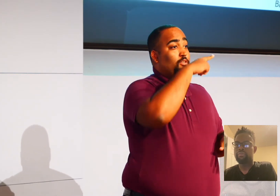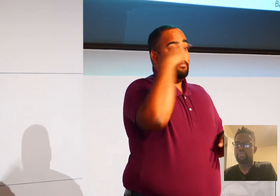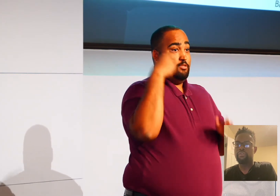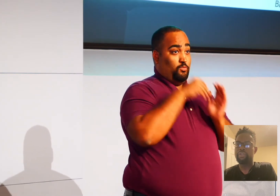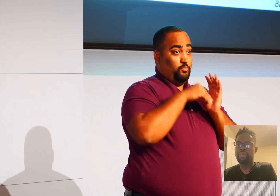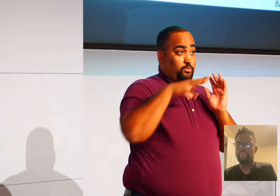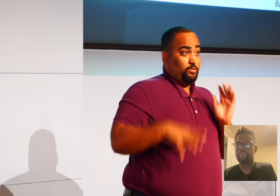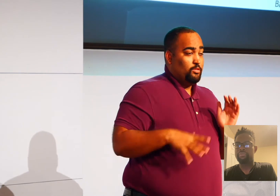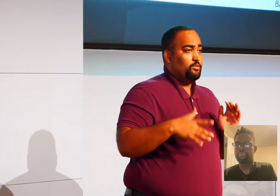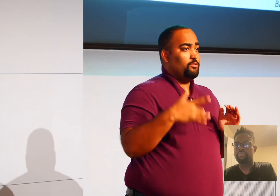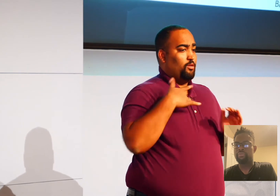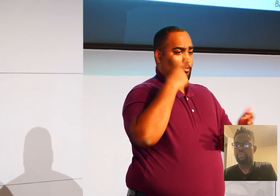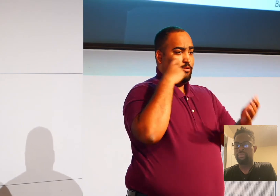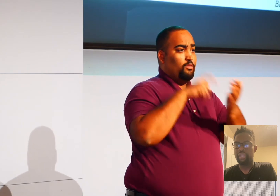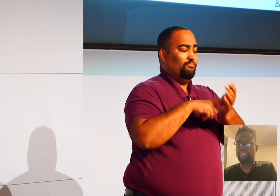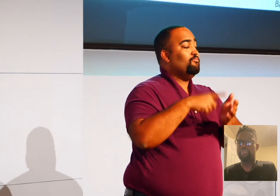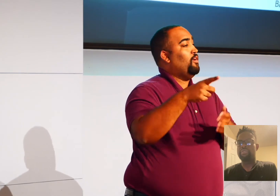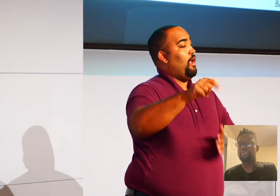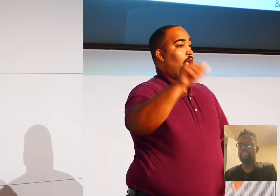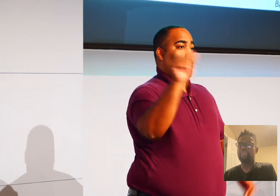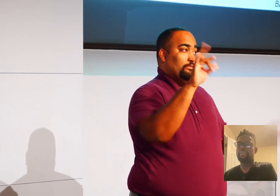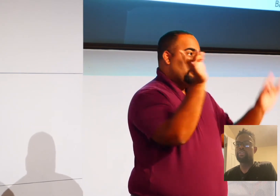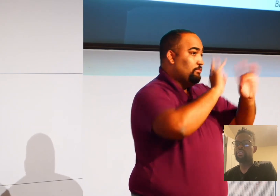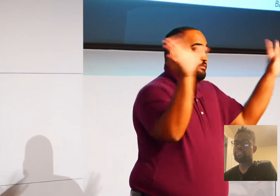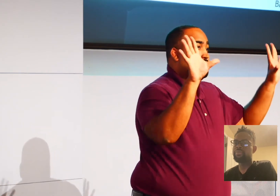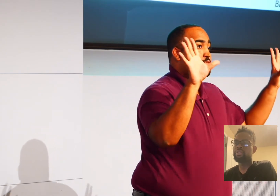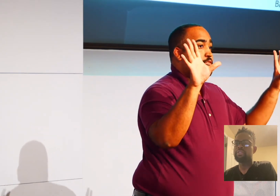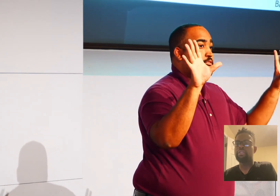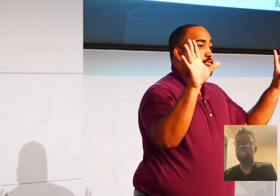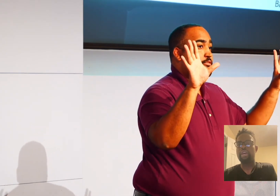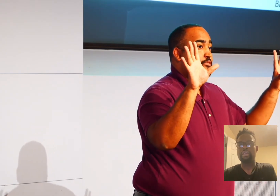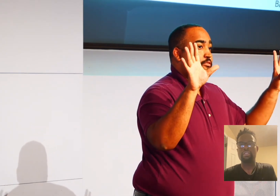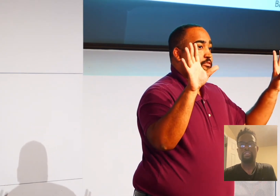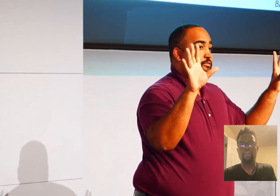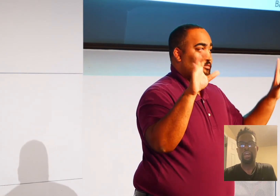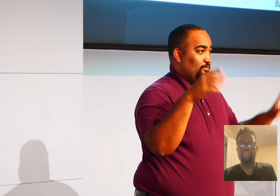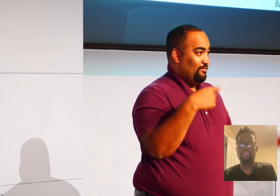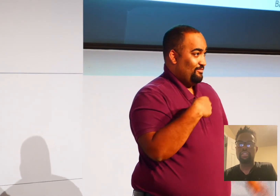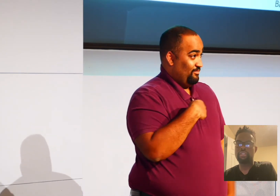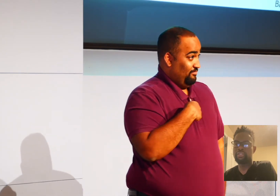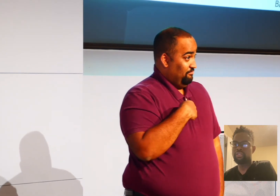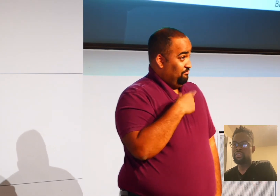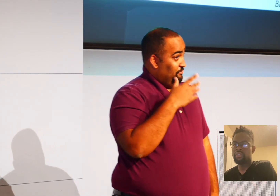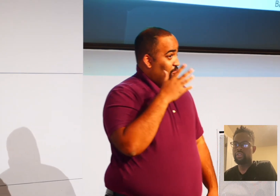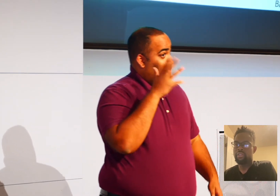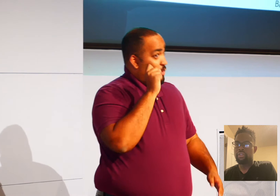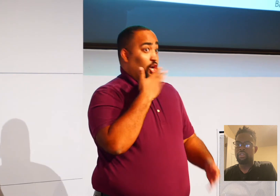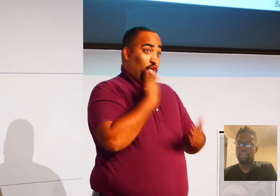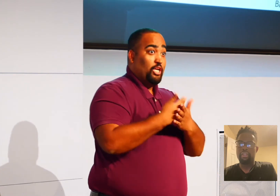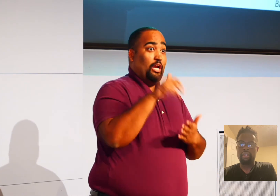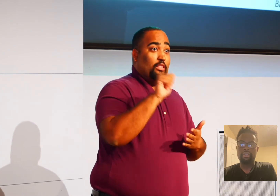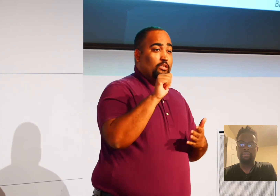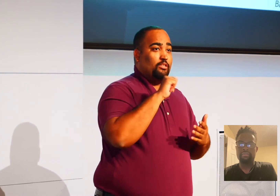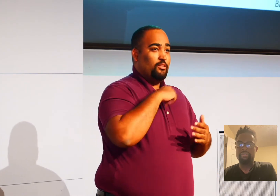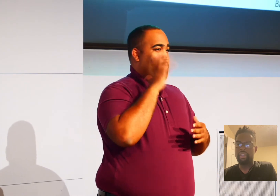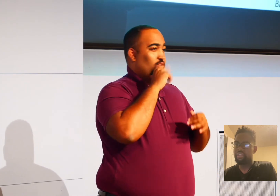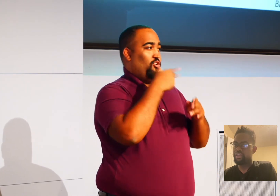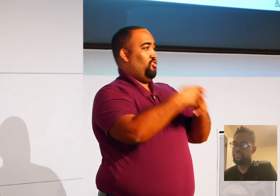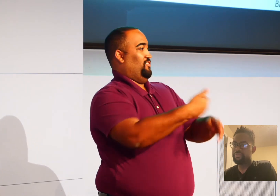For example, black students, they're typically seen as the star athletes. Now, back in the day, I was a pretty